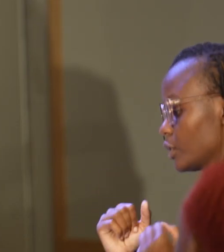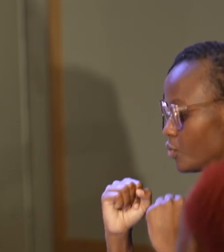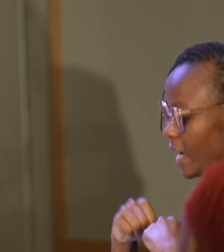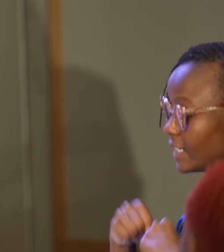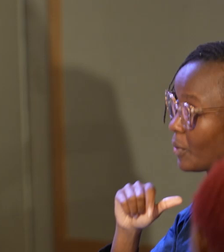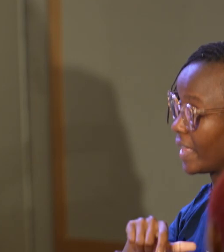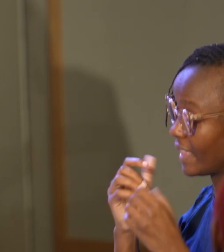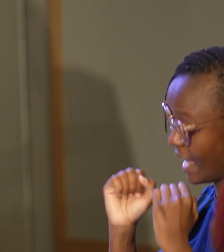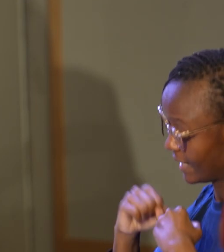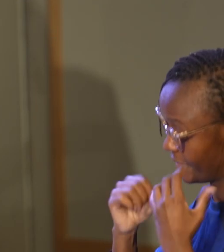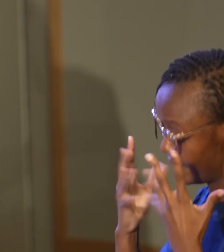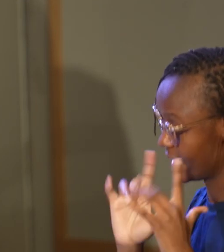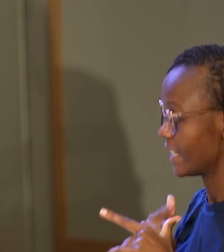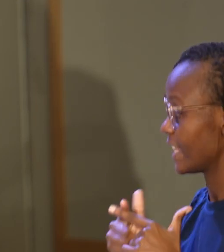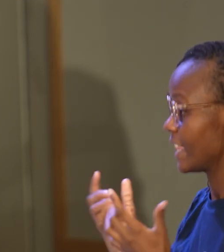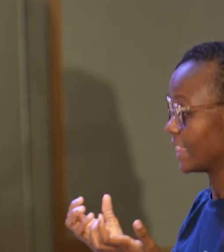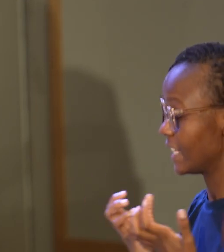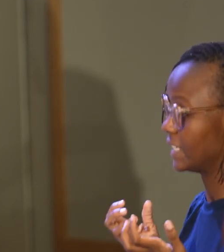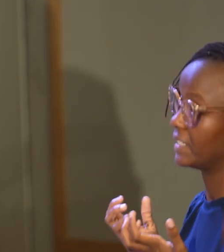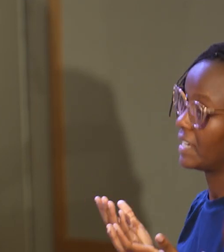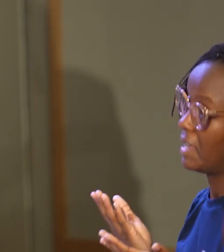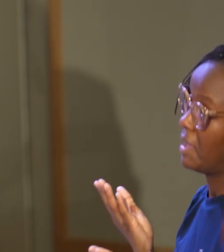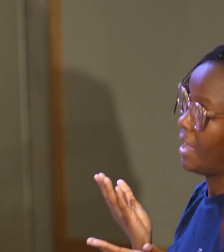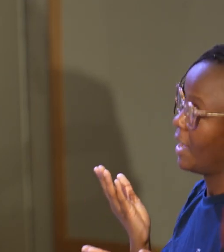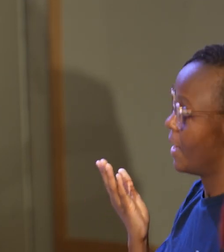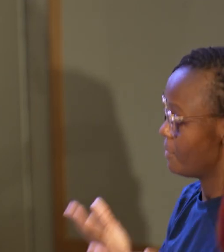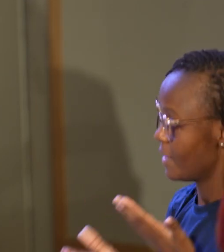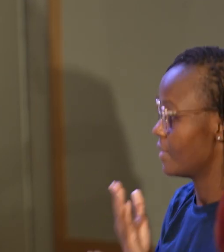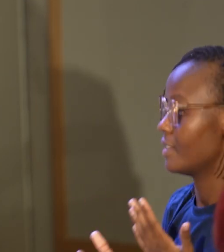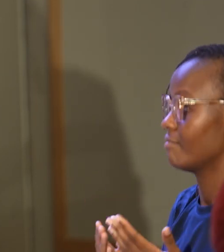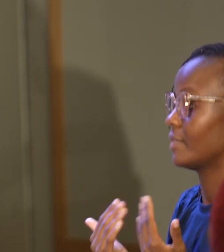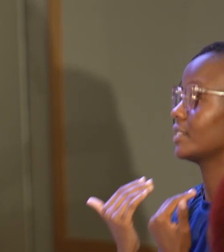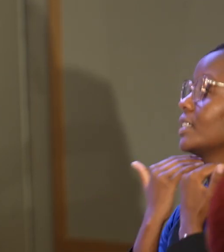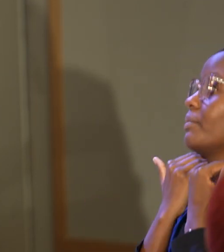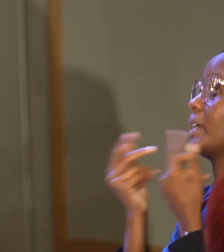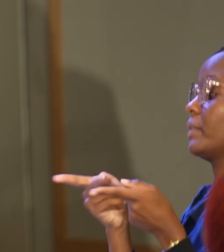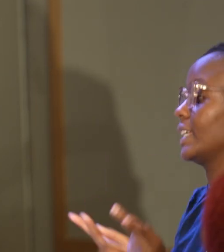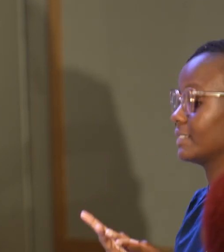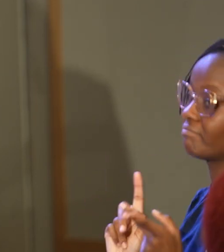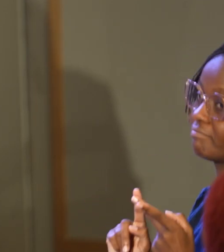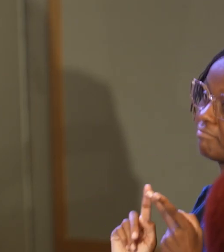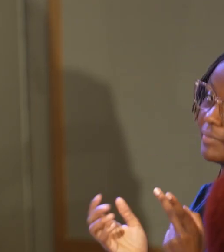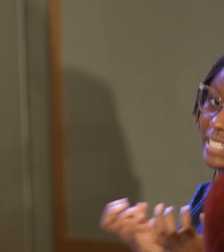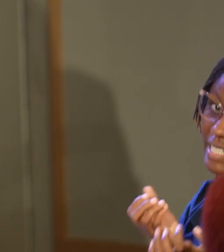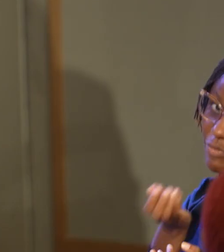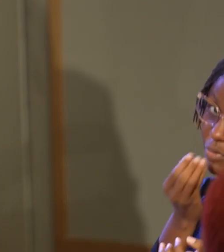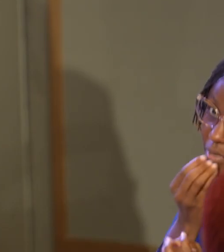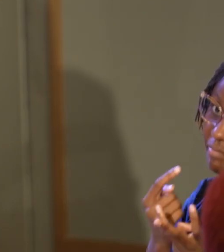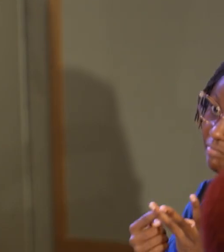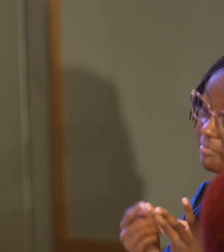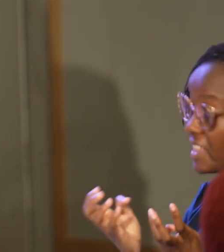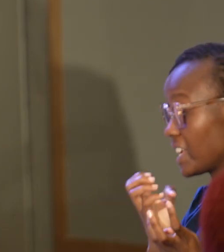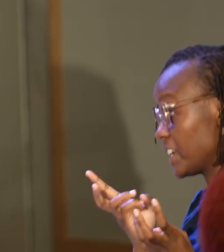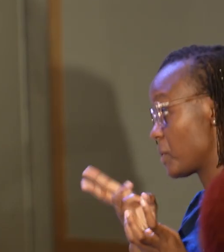And while they are agreeing, they need accommodation, they need food, they need water,